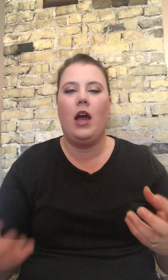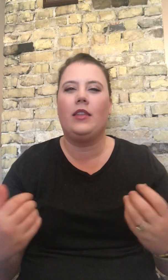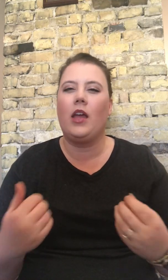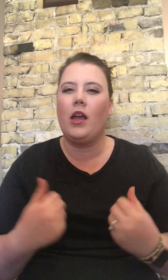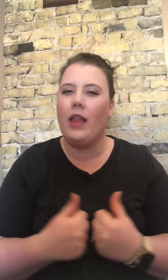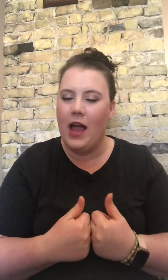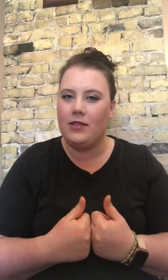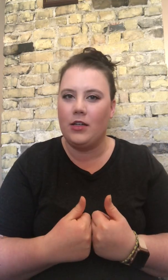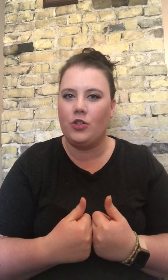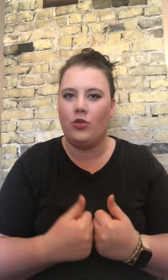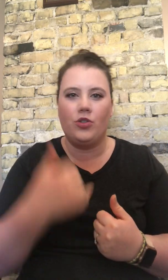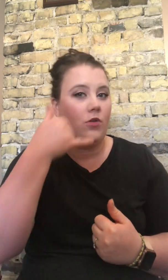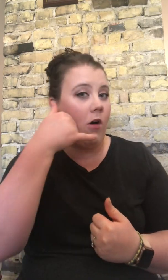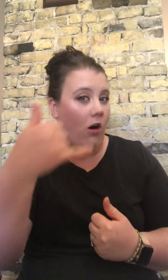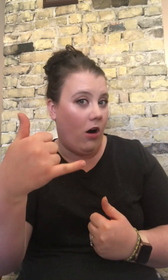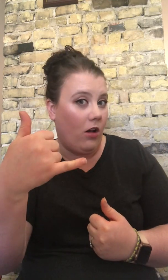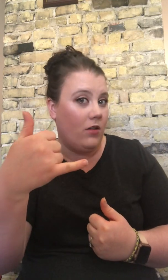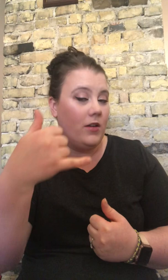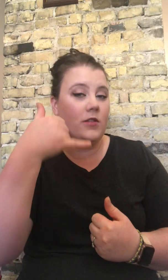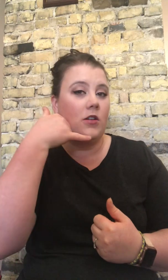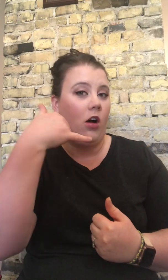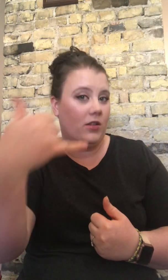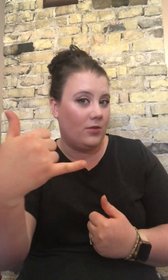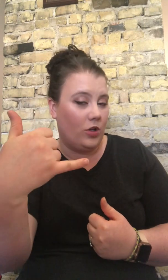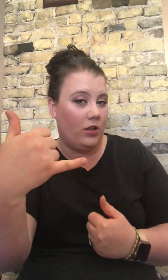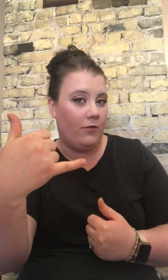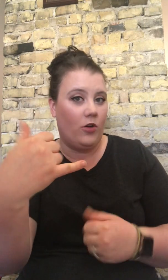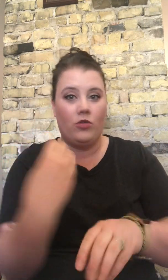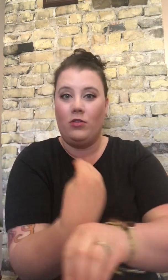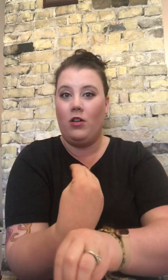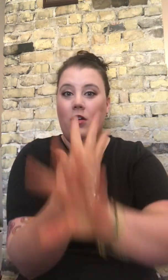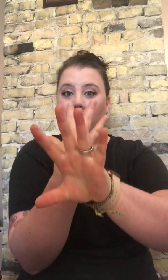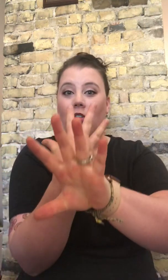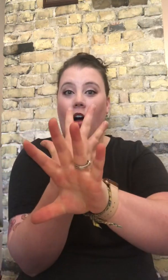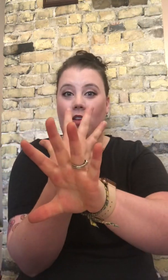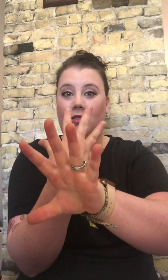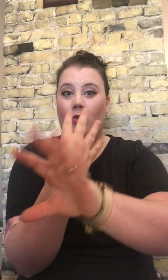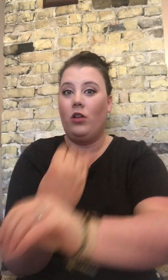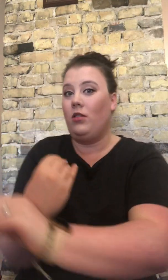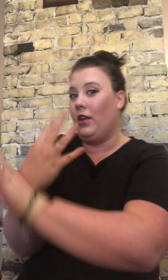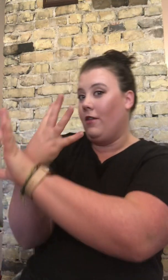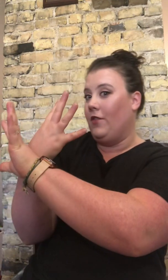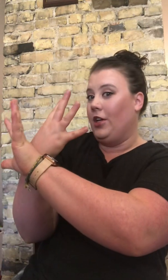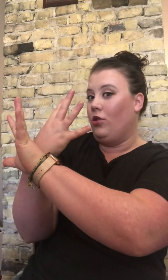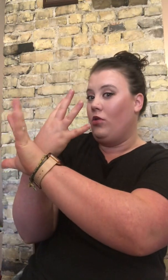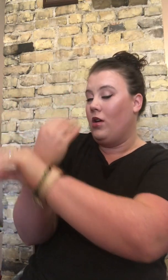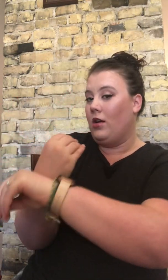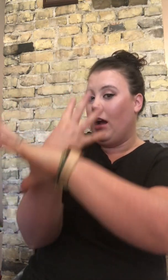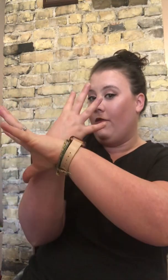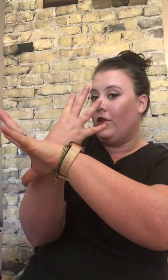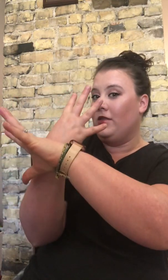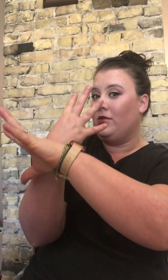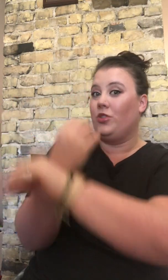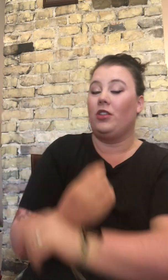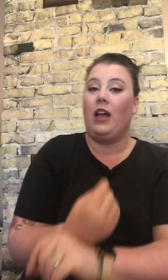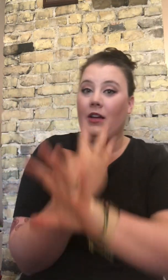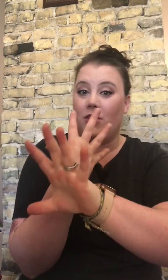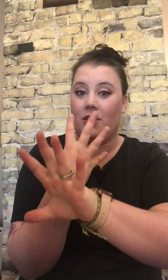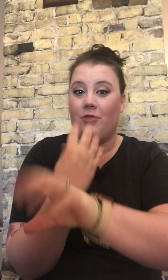think in class I showed you call, to call someone on the phone, to call someone, like a video conference, which a lot of us are doing